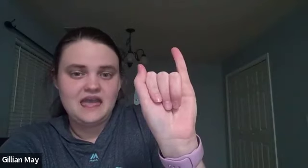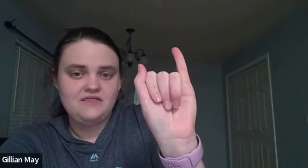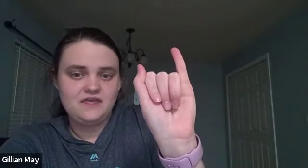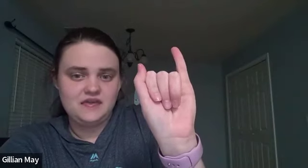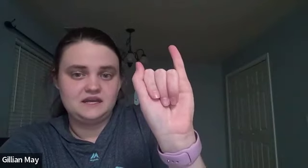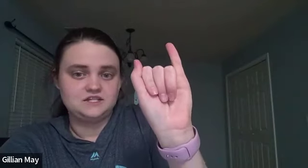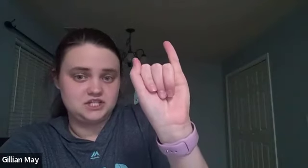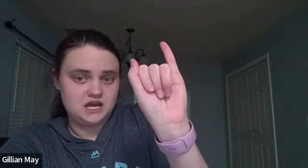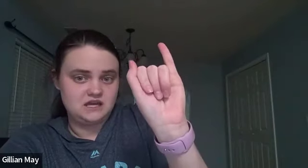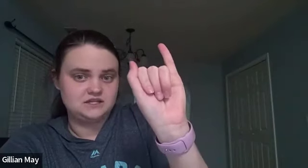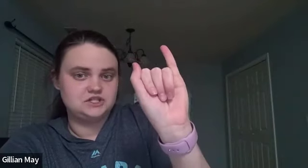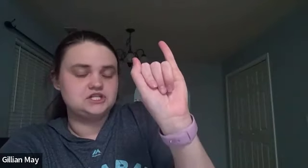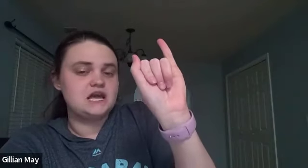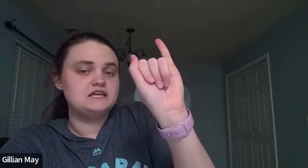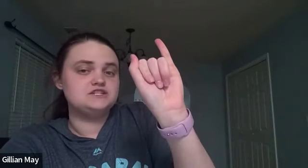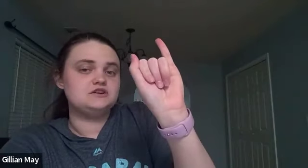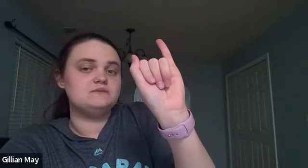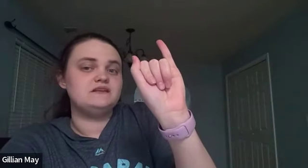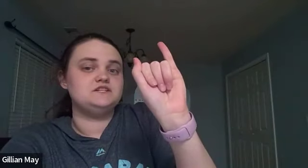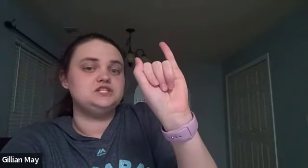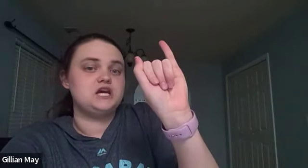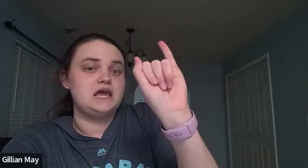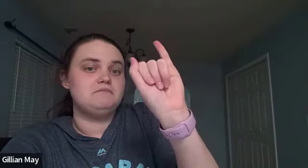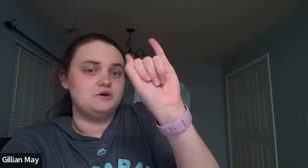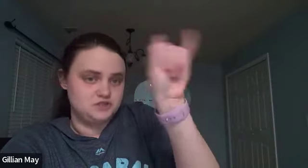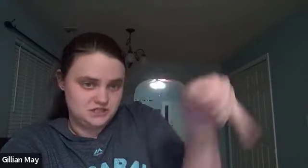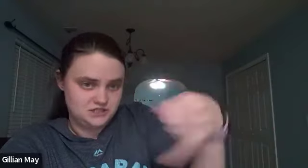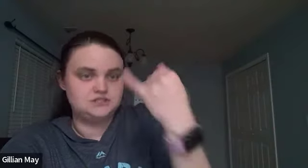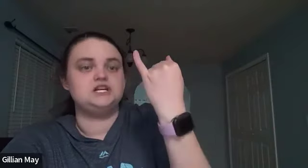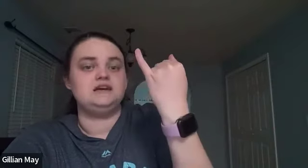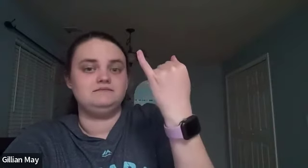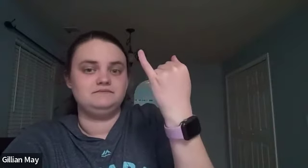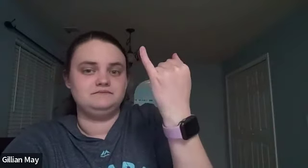And then J. J is you're going to make the J motion. J.